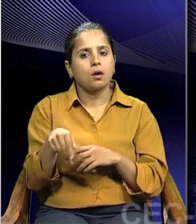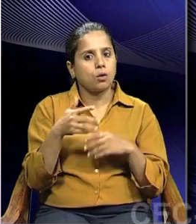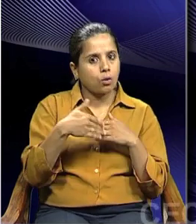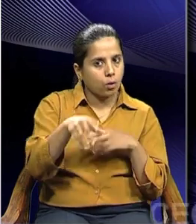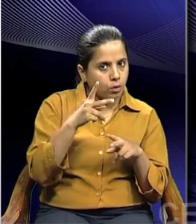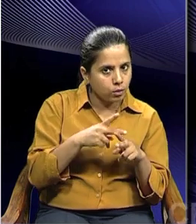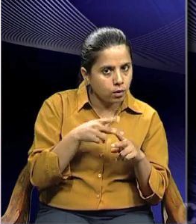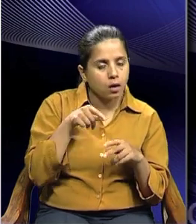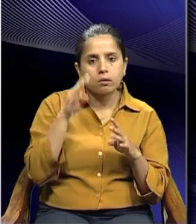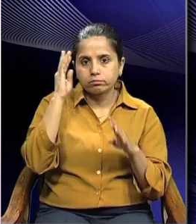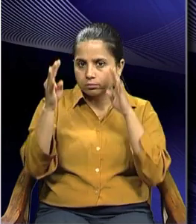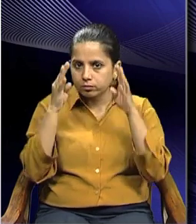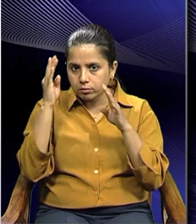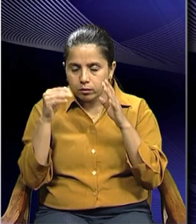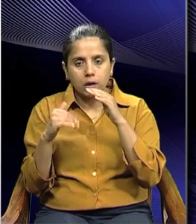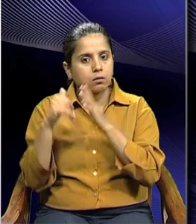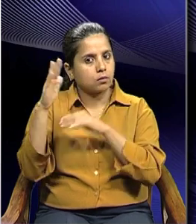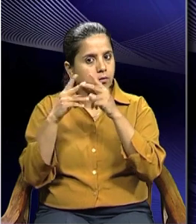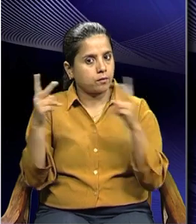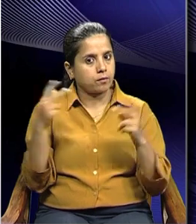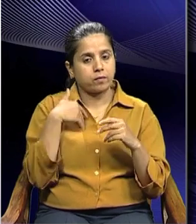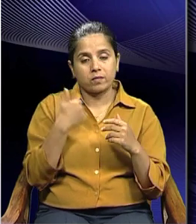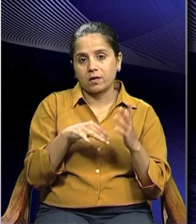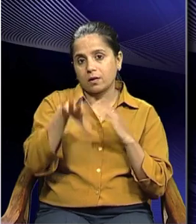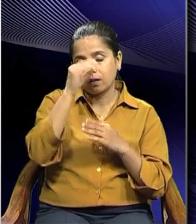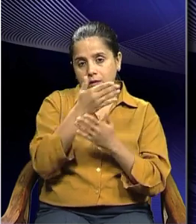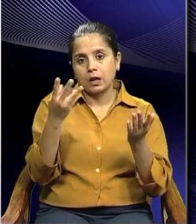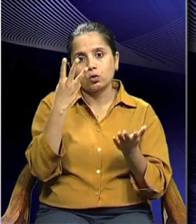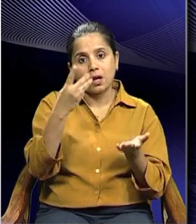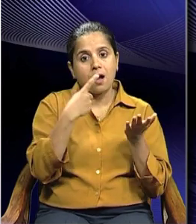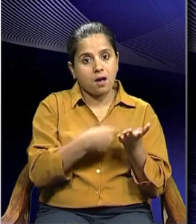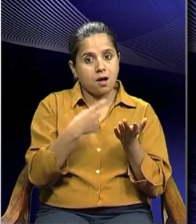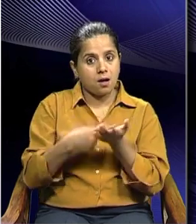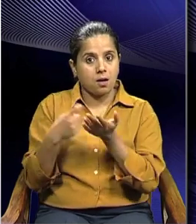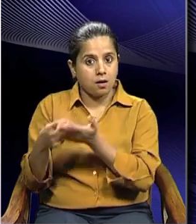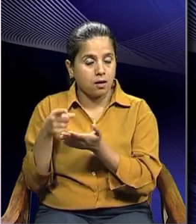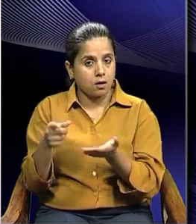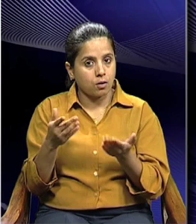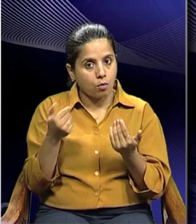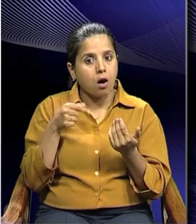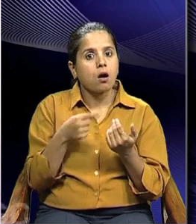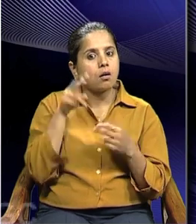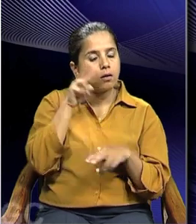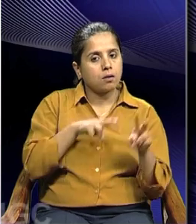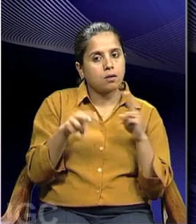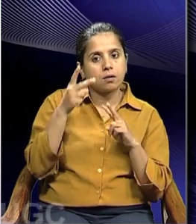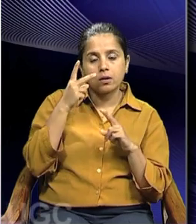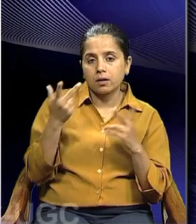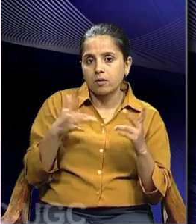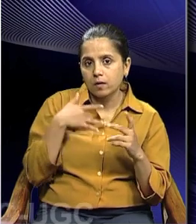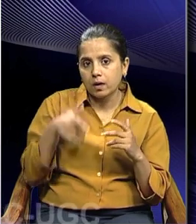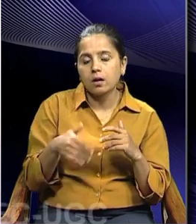creative constructions. So we can say, my dear learners, that this 3R framework can be considered as a framework of